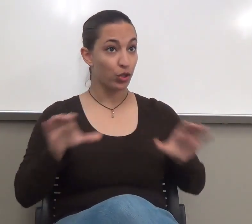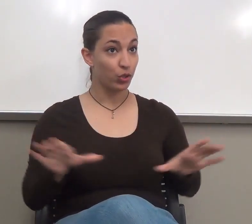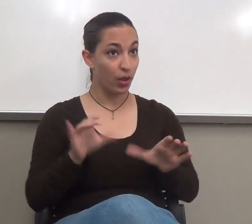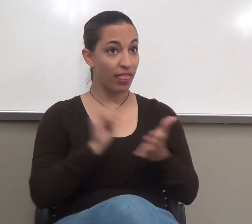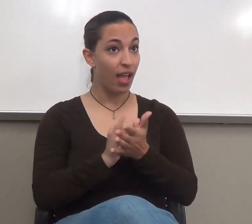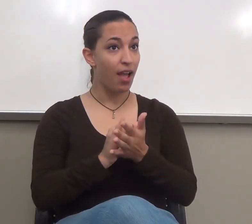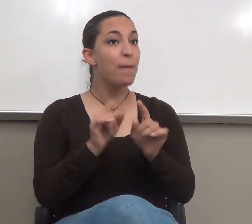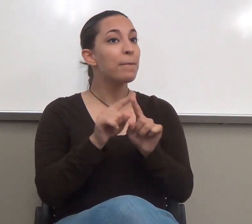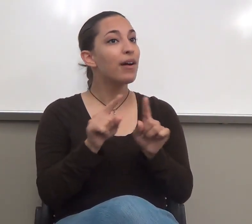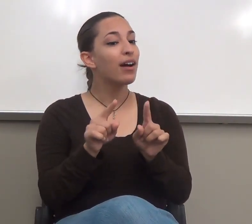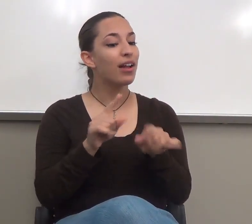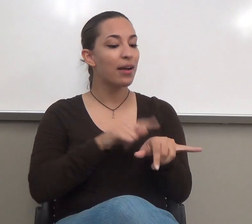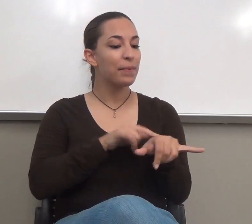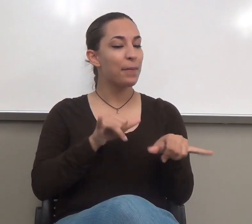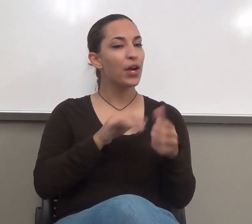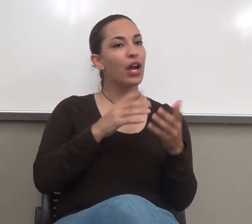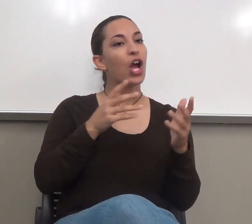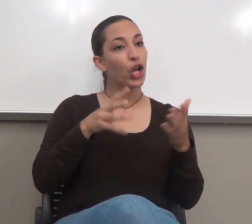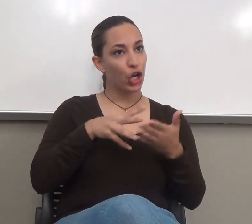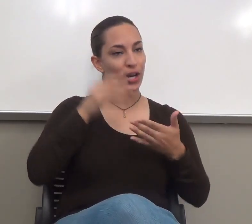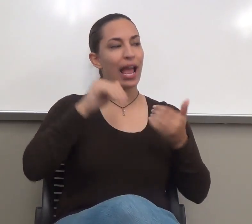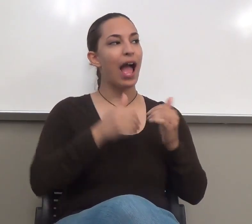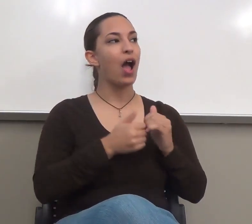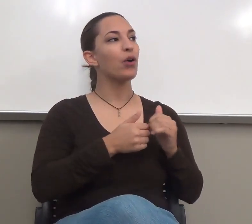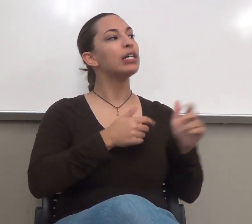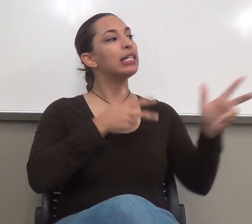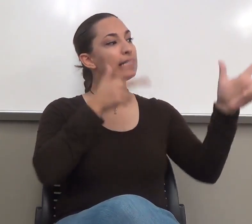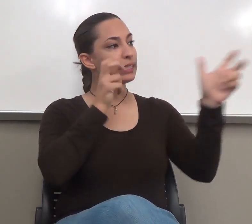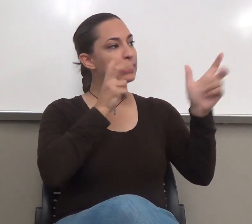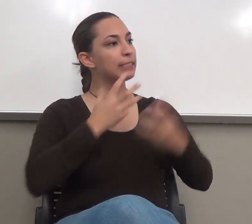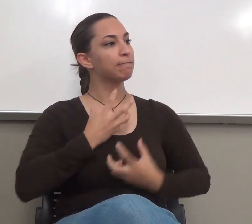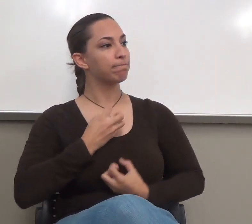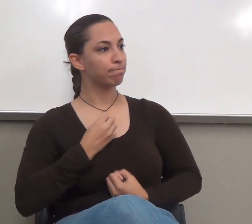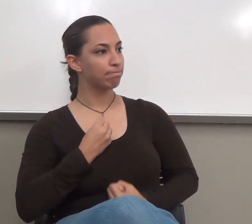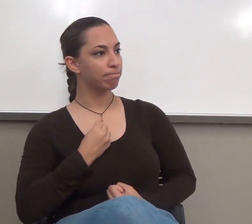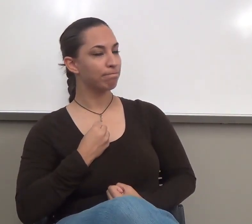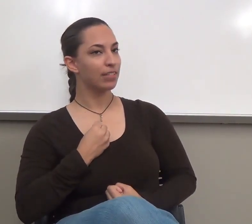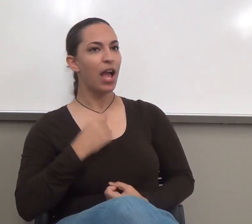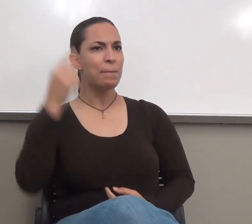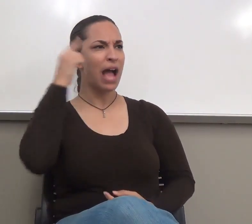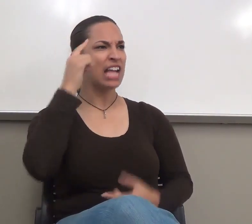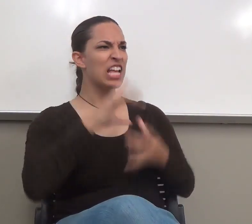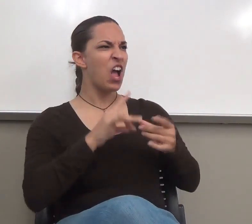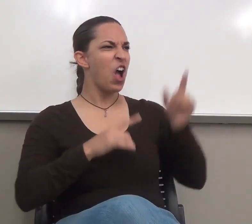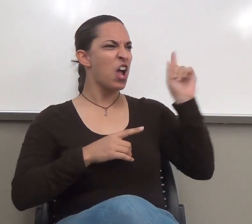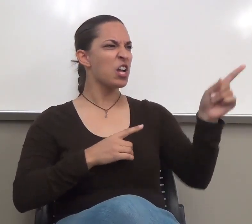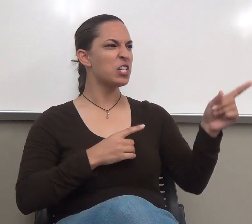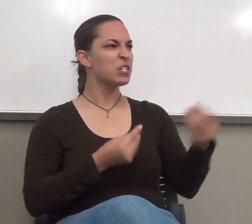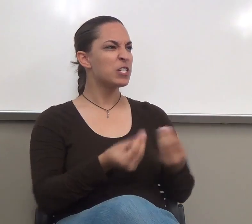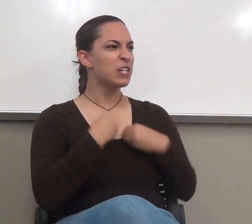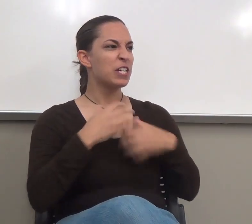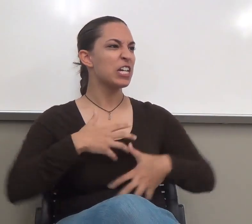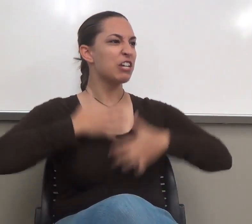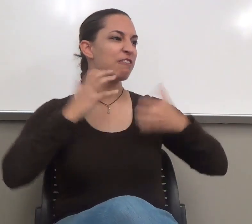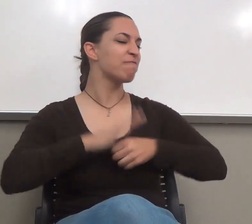your argument, backing it up, giving facts, telling why you think this, you're also able to